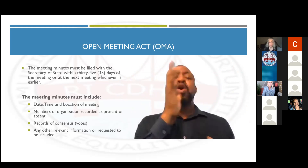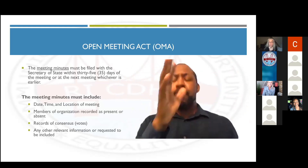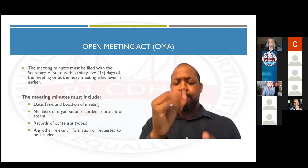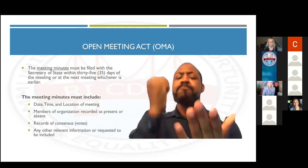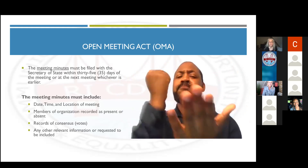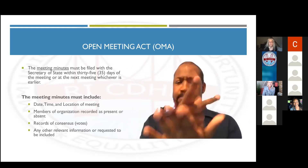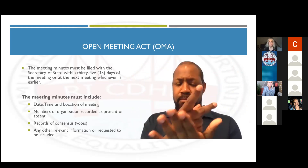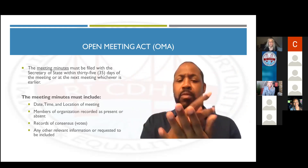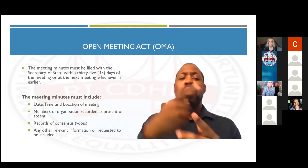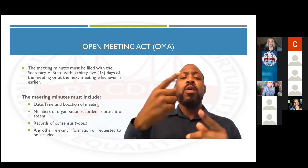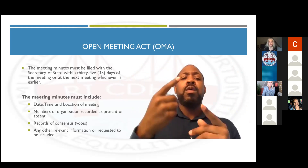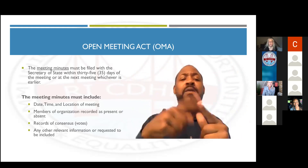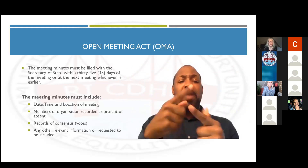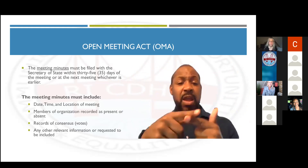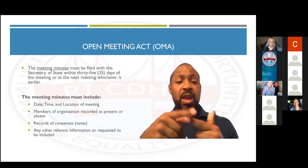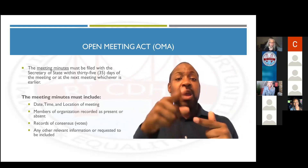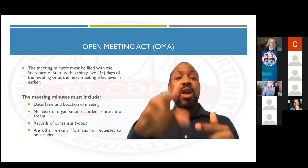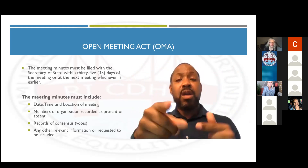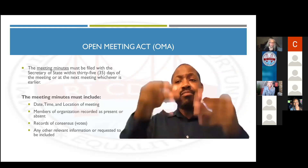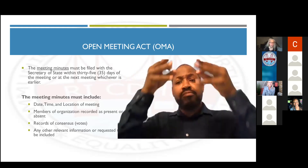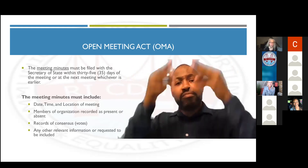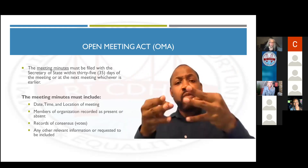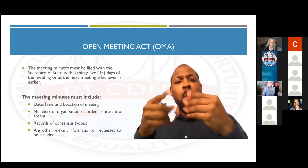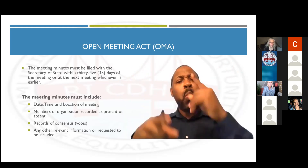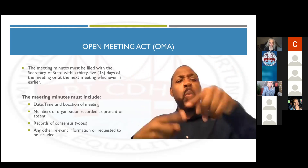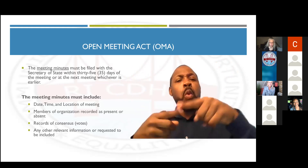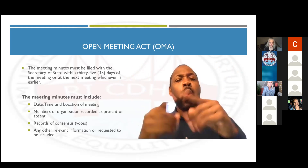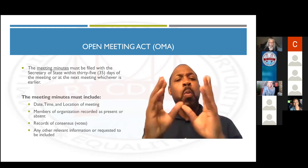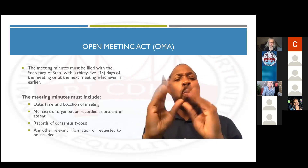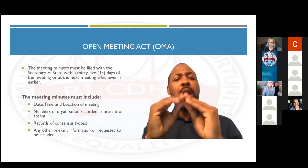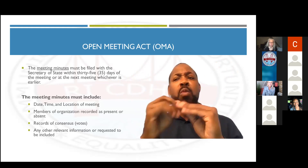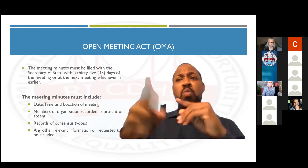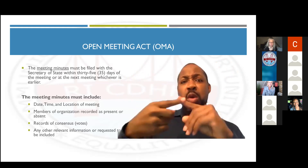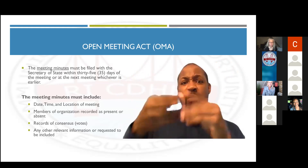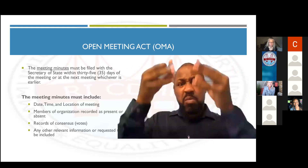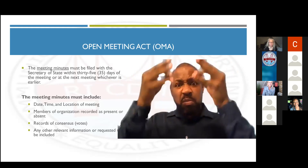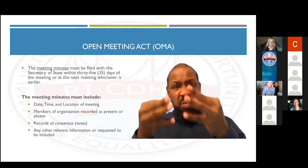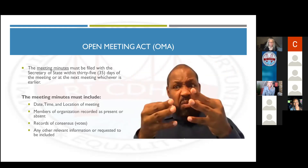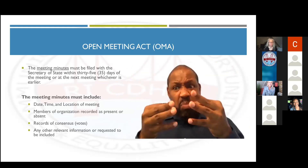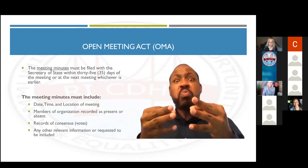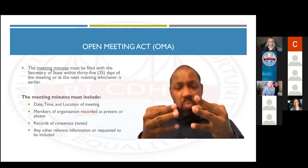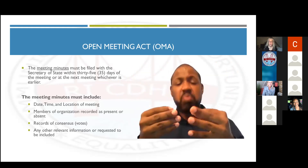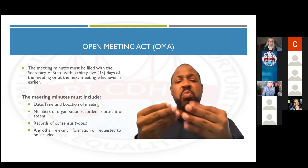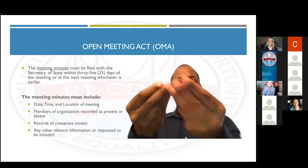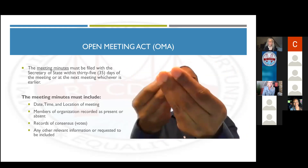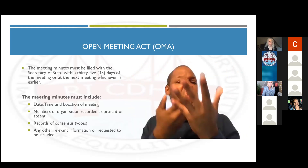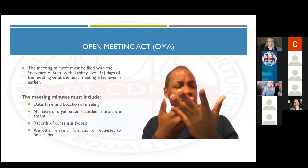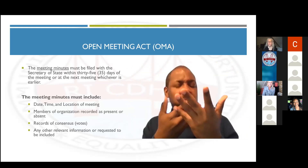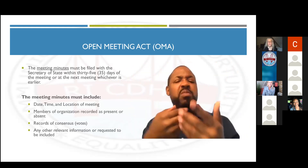on to be approved and posted. And when you know when your next meeting